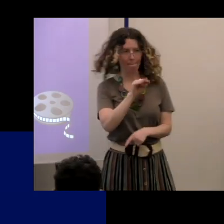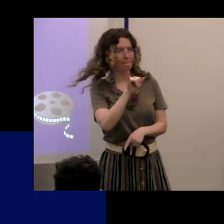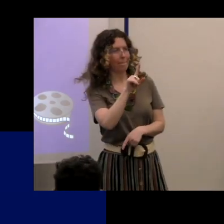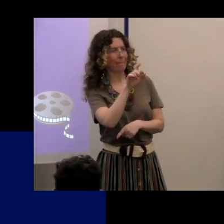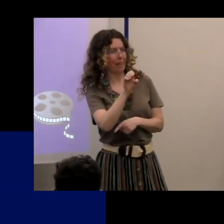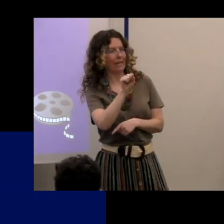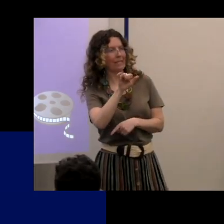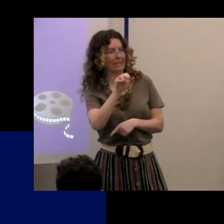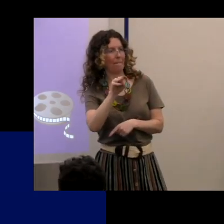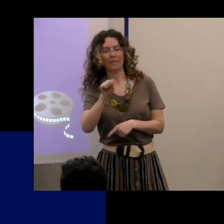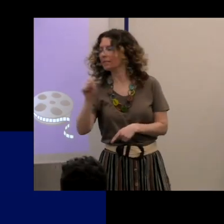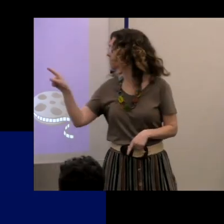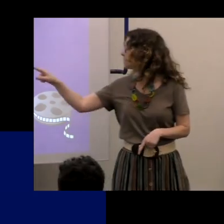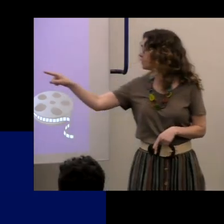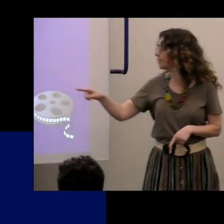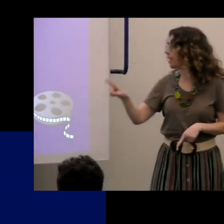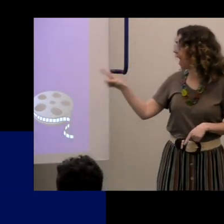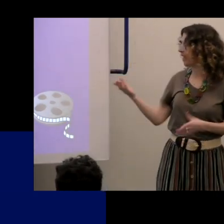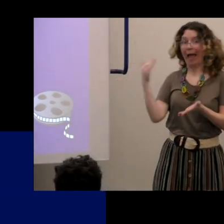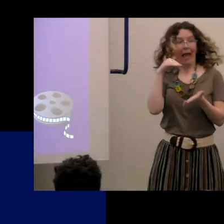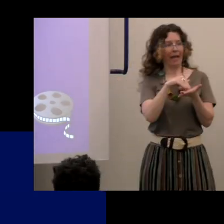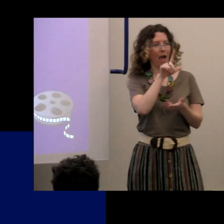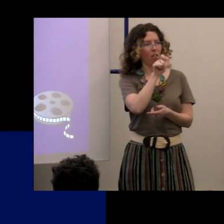Both One and Two features Millie Simmons